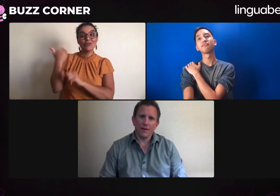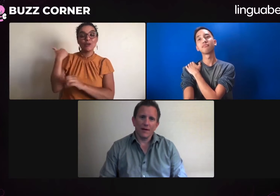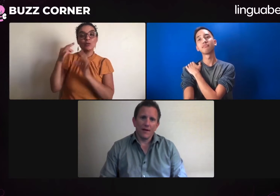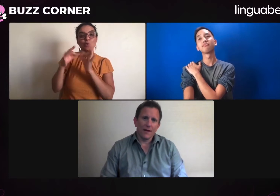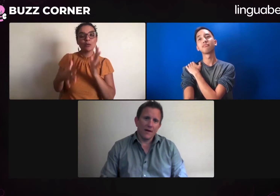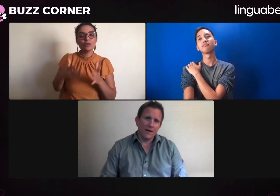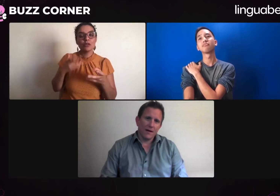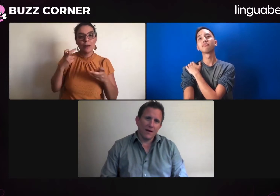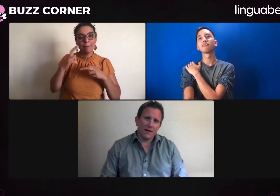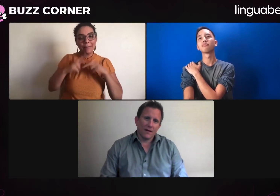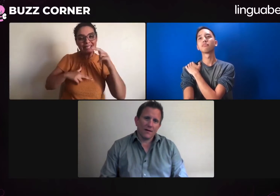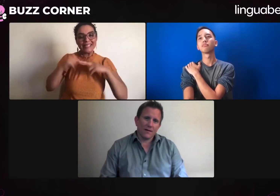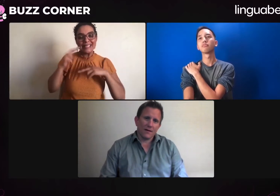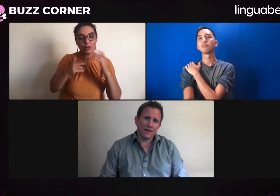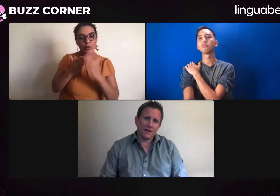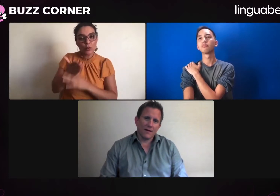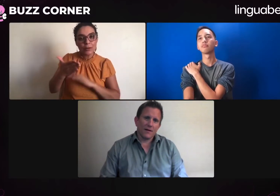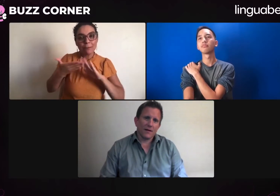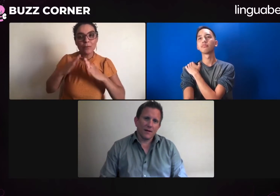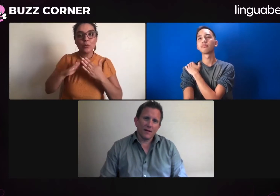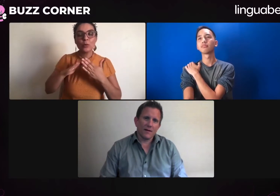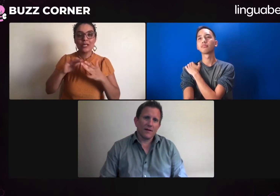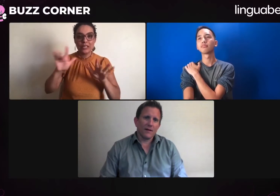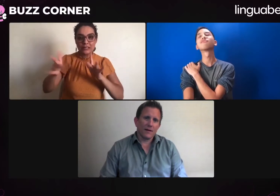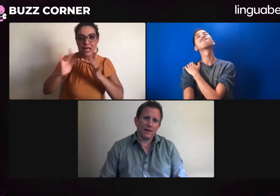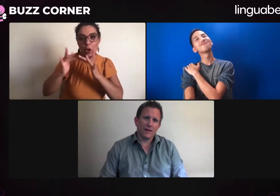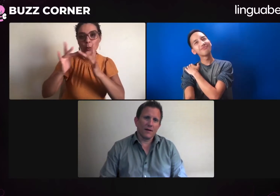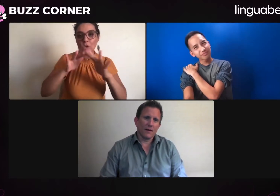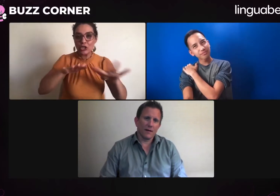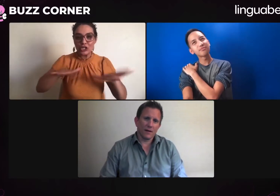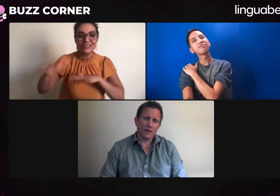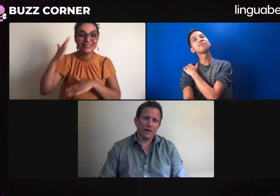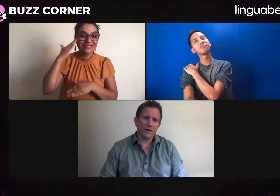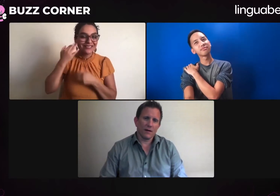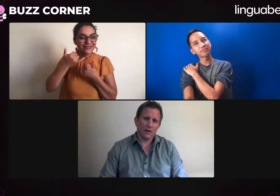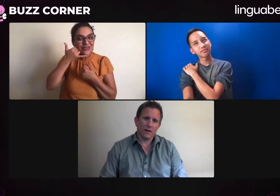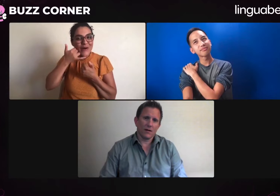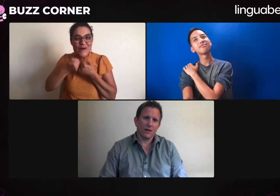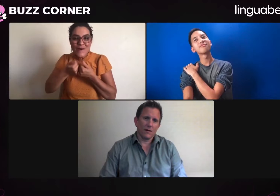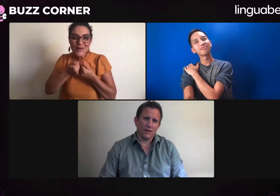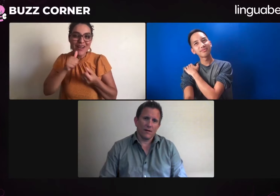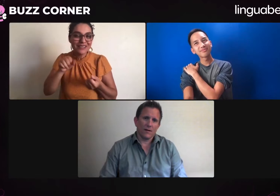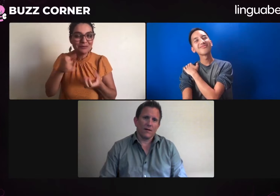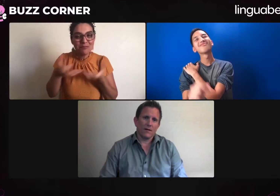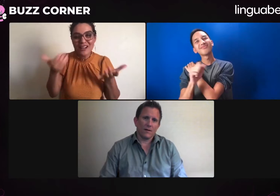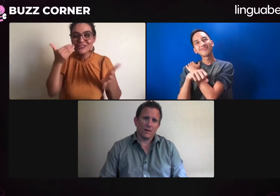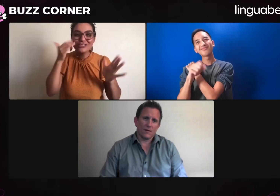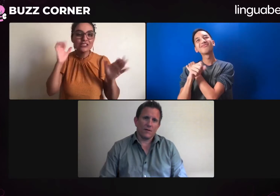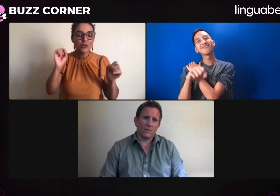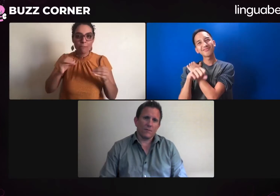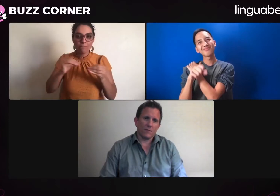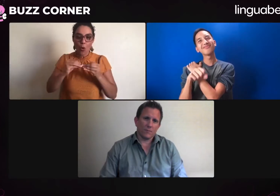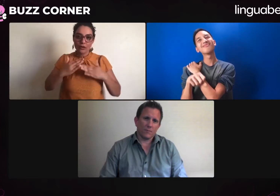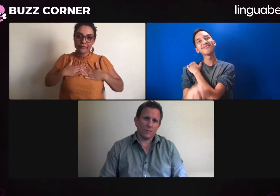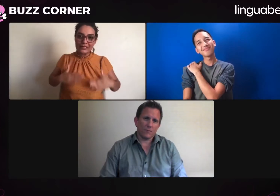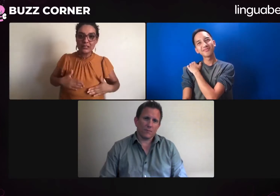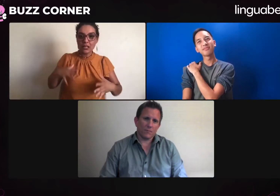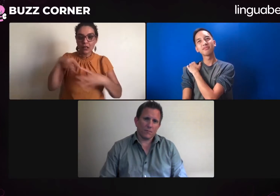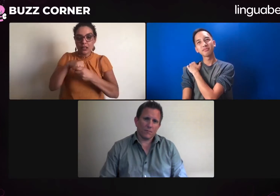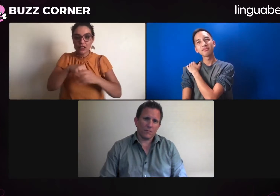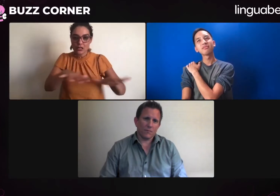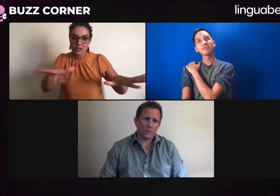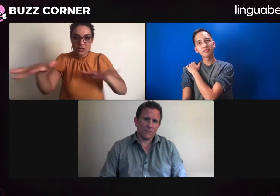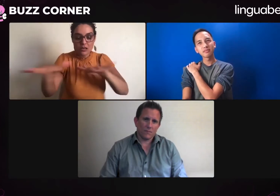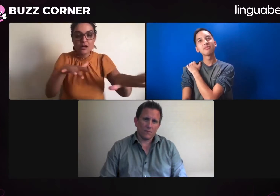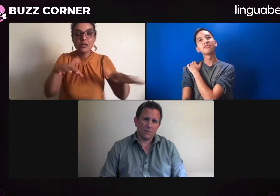ago. 20 years ago, interpreters were building through the community, it